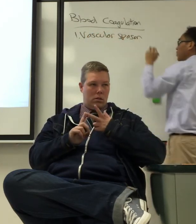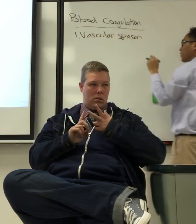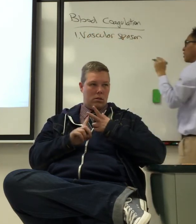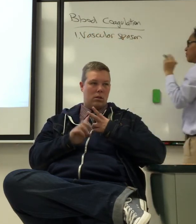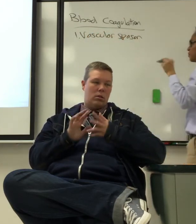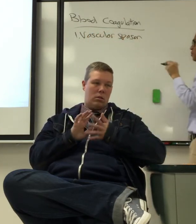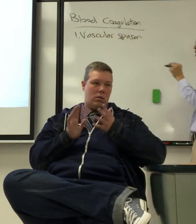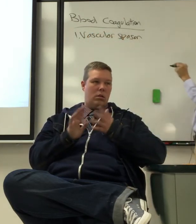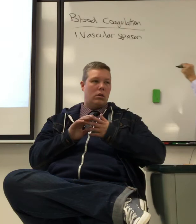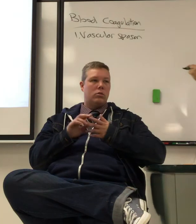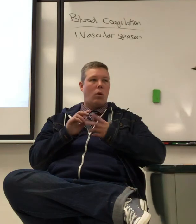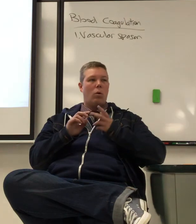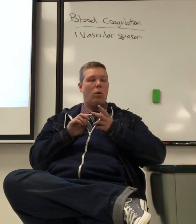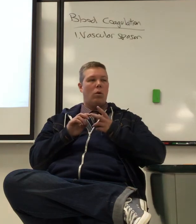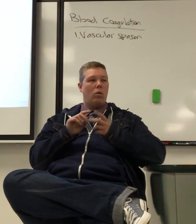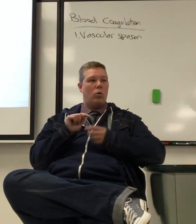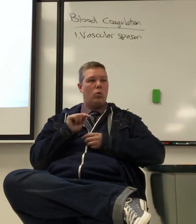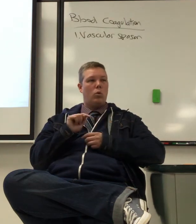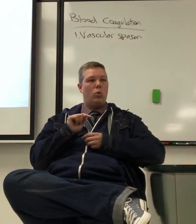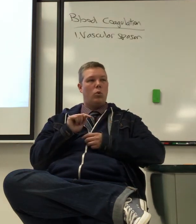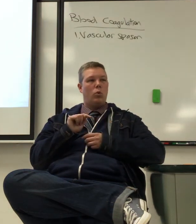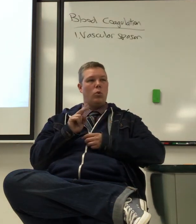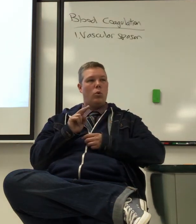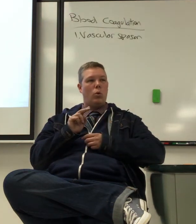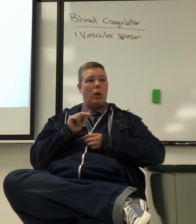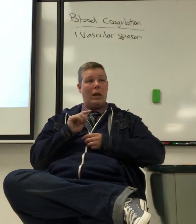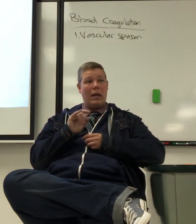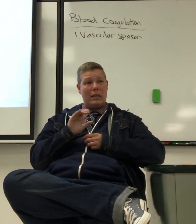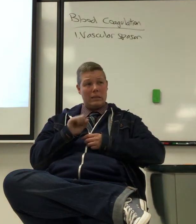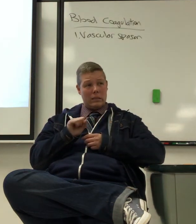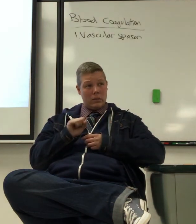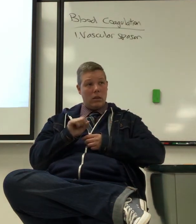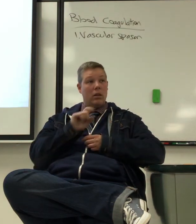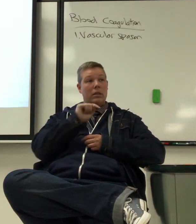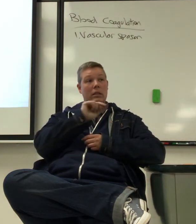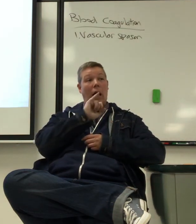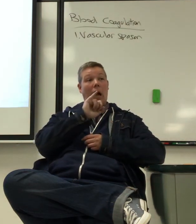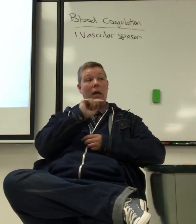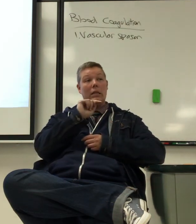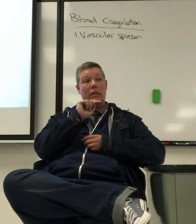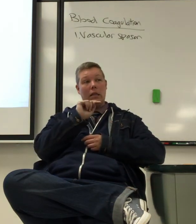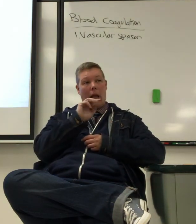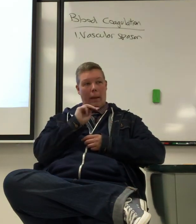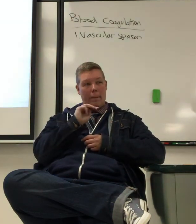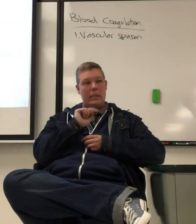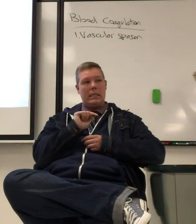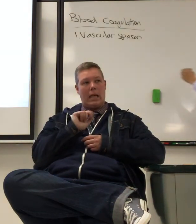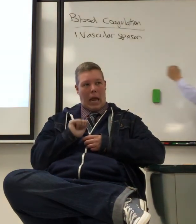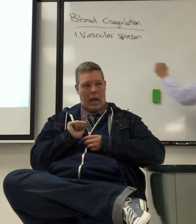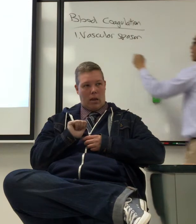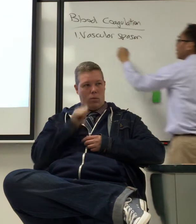I want you to think of the 2 nicks. TM, no, TI, TM, TA. Remember that?